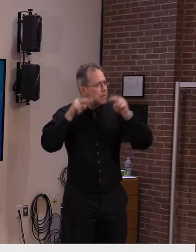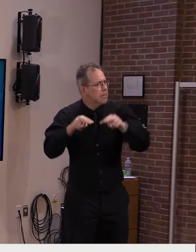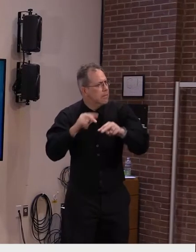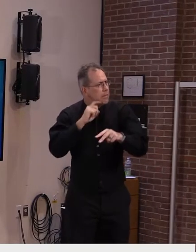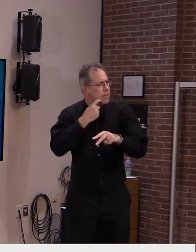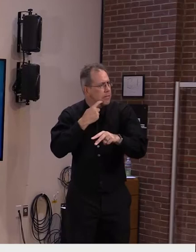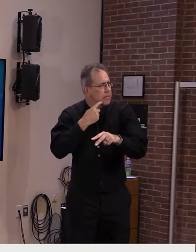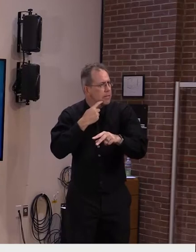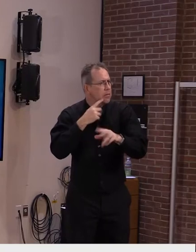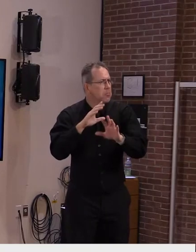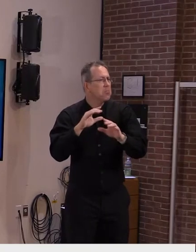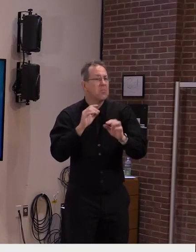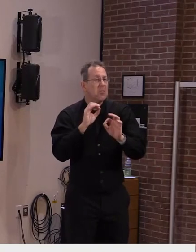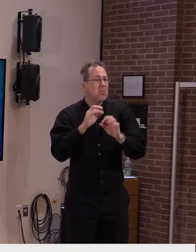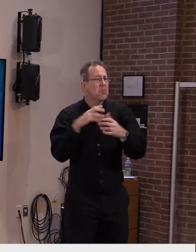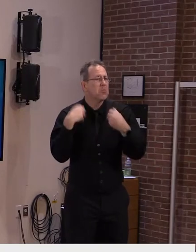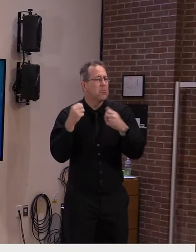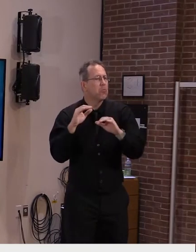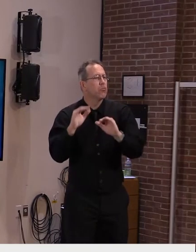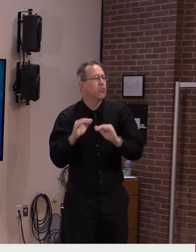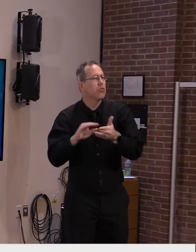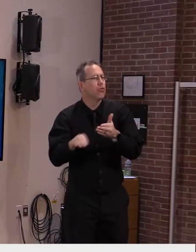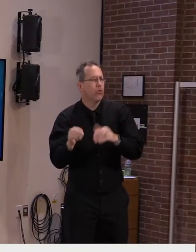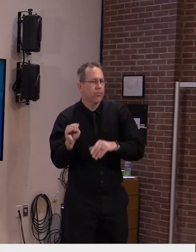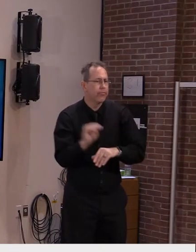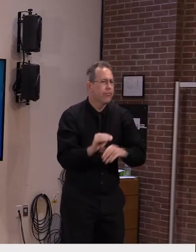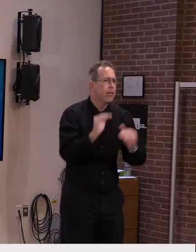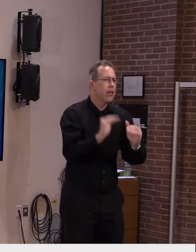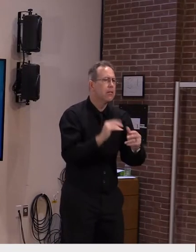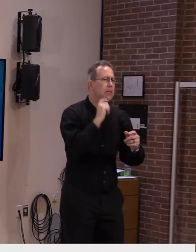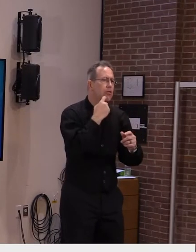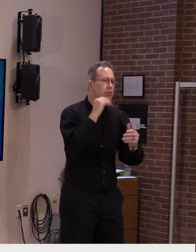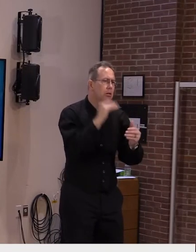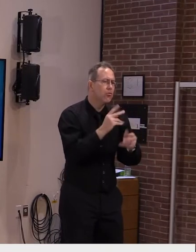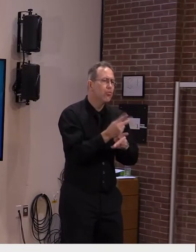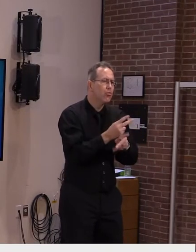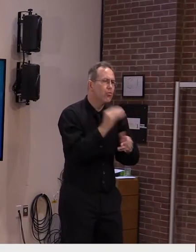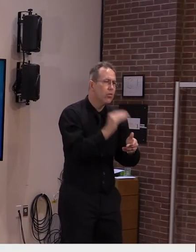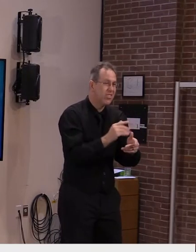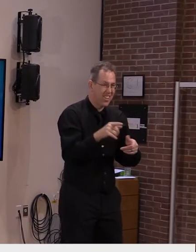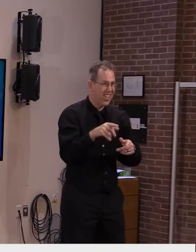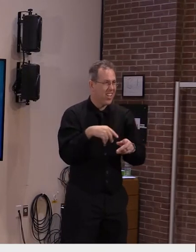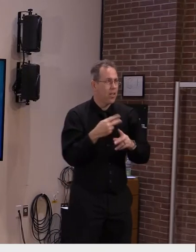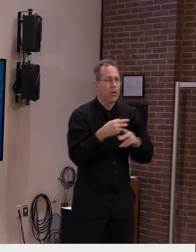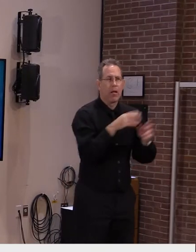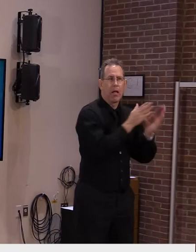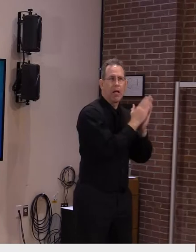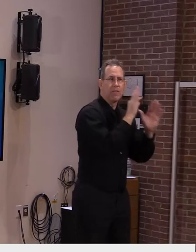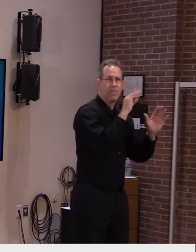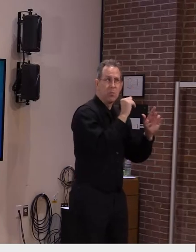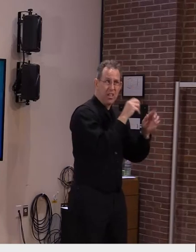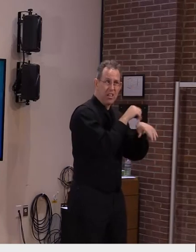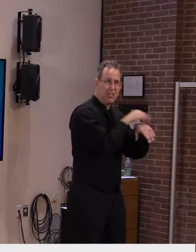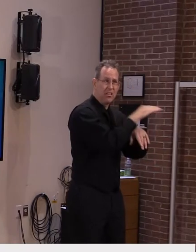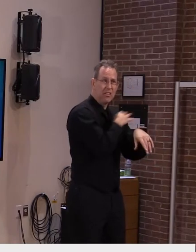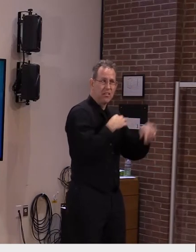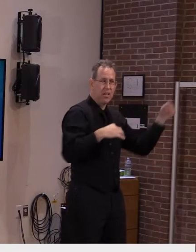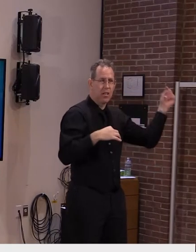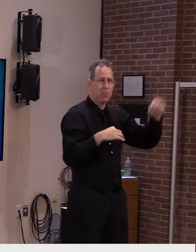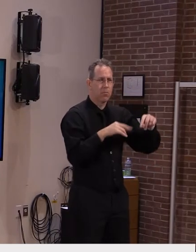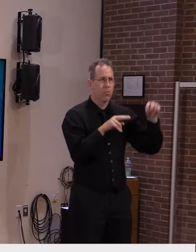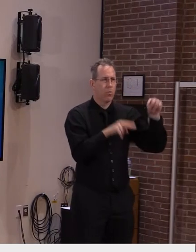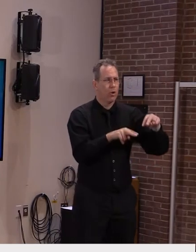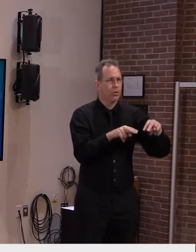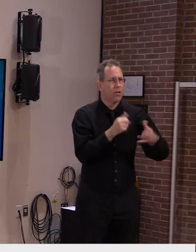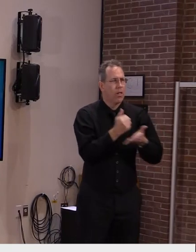them on a multitude of things, but those are the two top priorities that we've been sort of discussing with them.